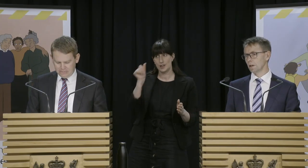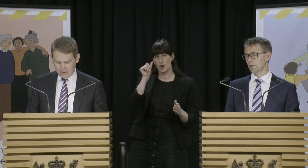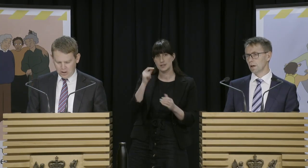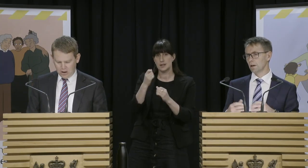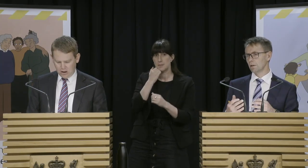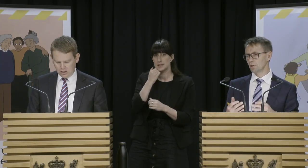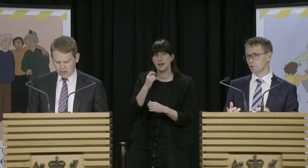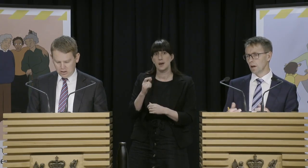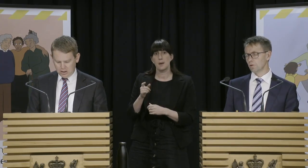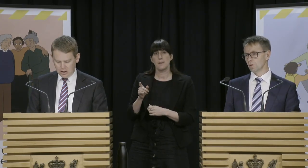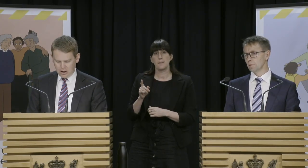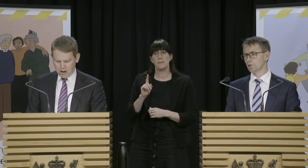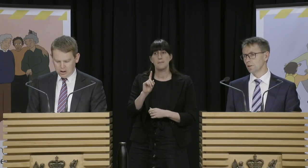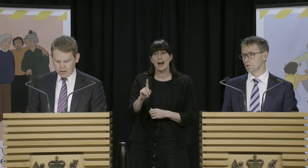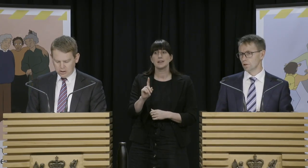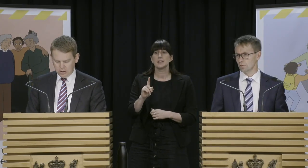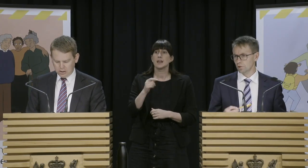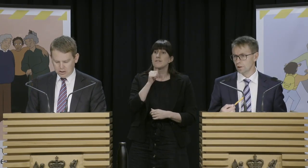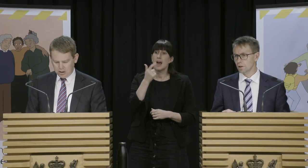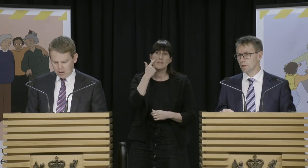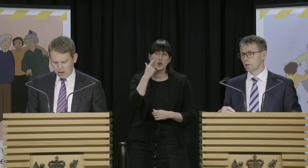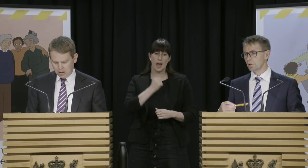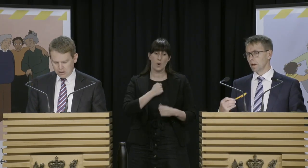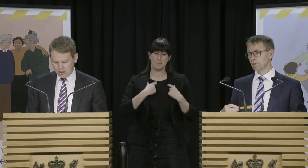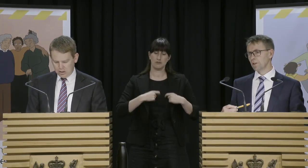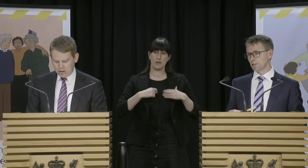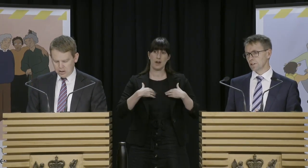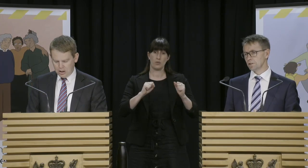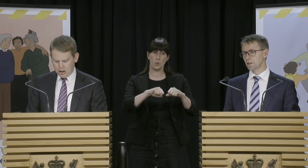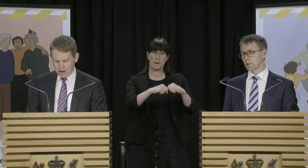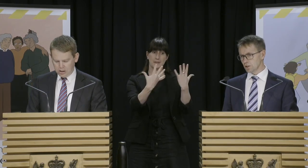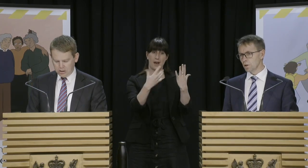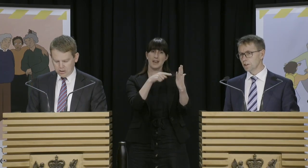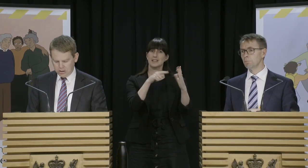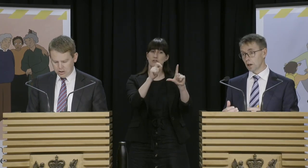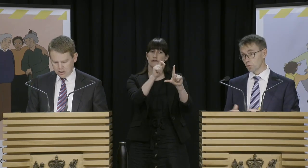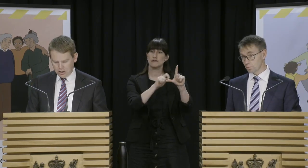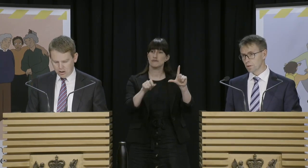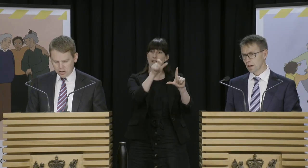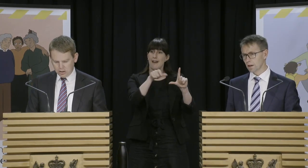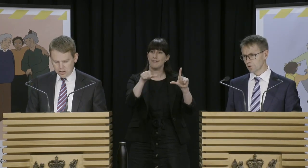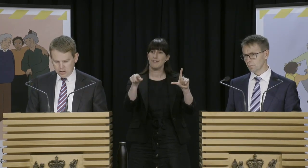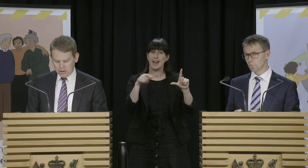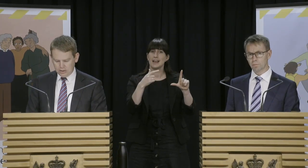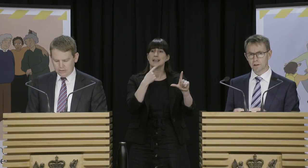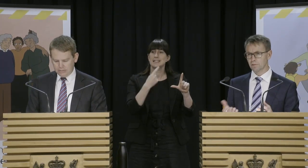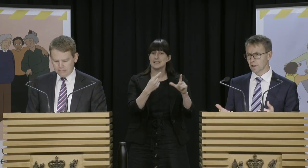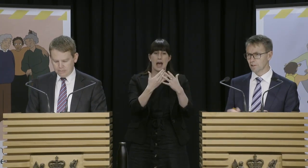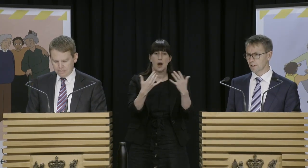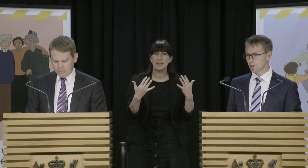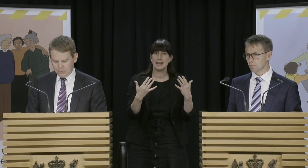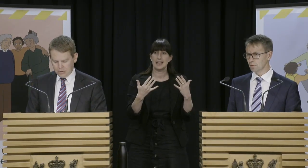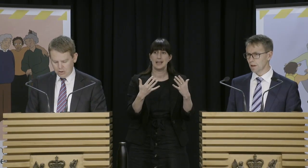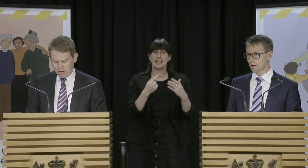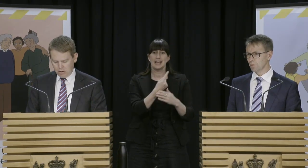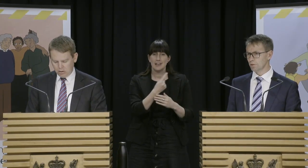showing now a new graph on the website that shows the number of vaccines given each week by group. So we will be making